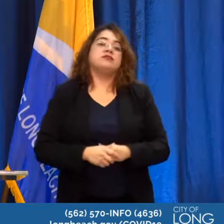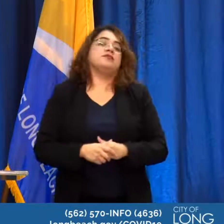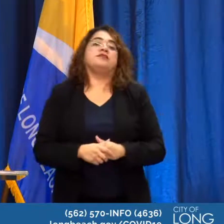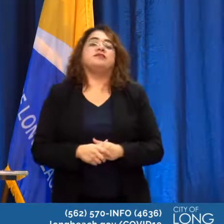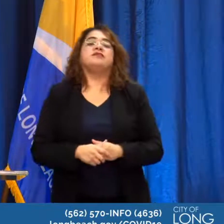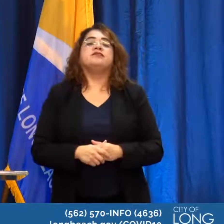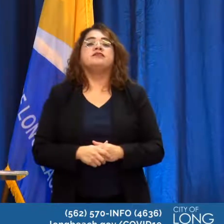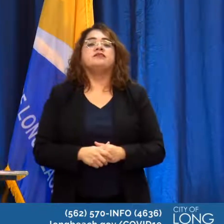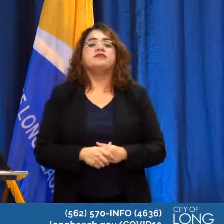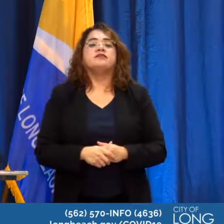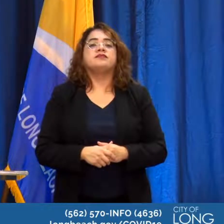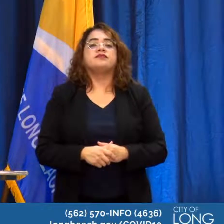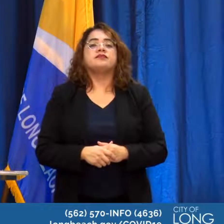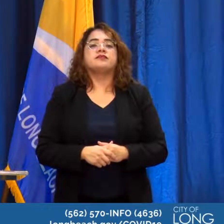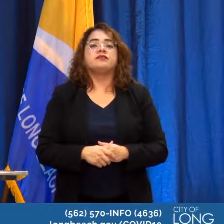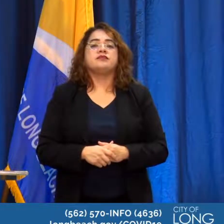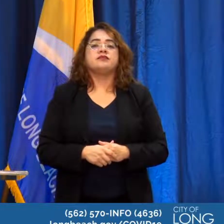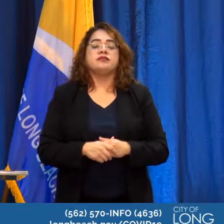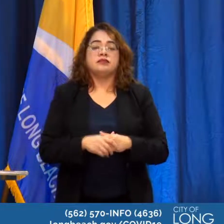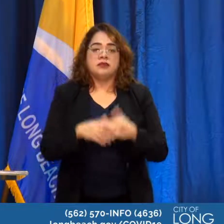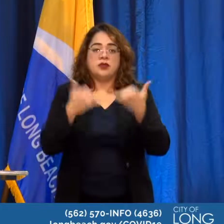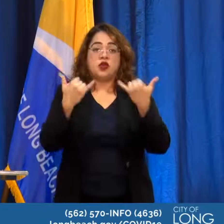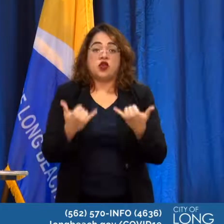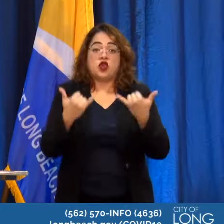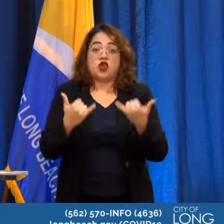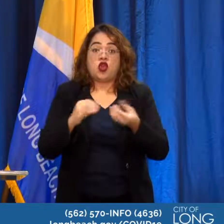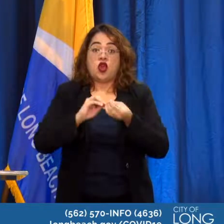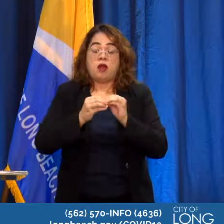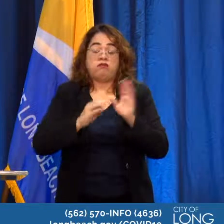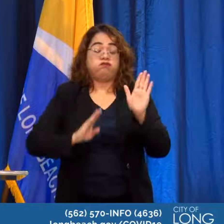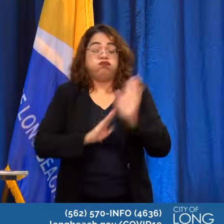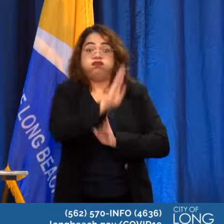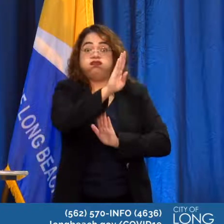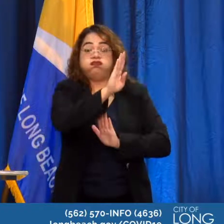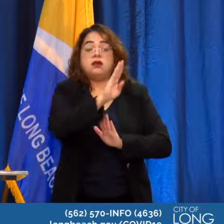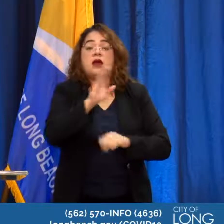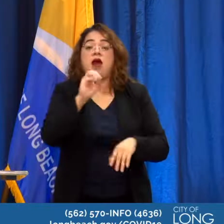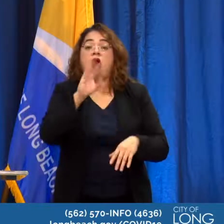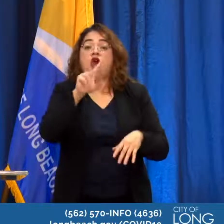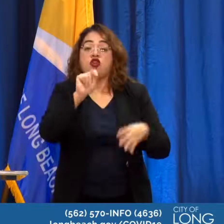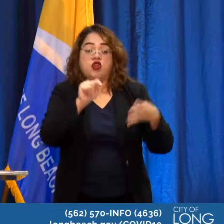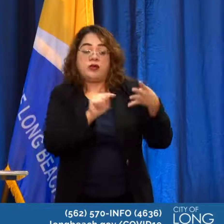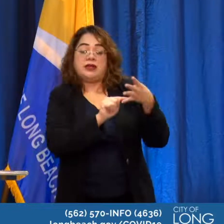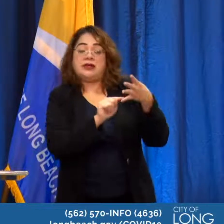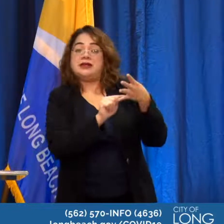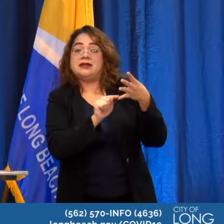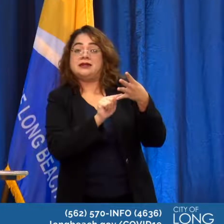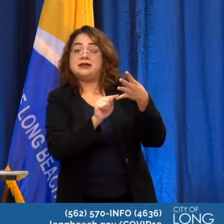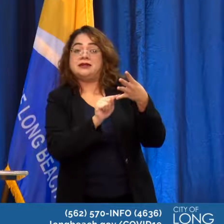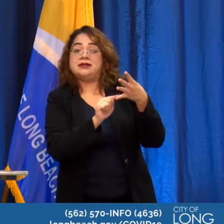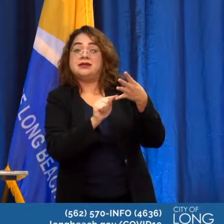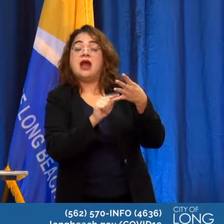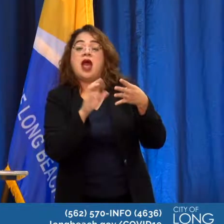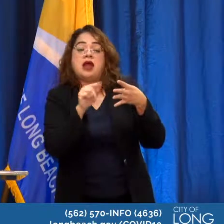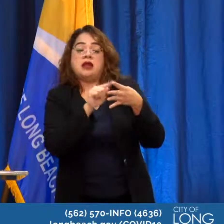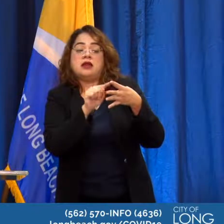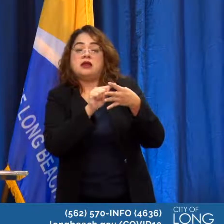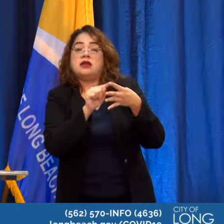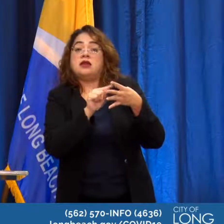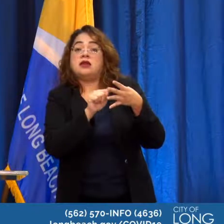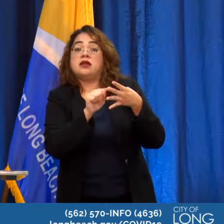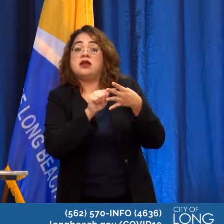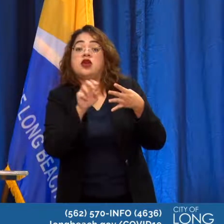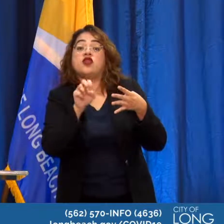So, as we look at the current surge, so during the end of October and into early November, we had a